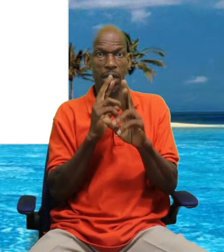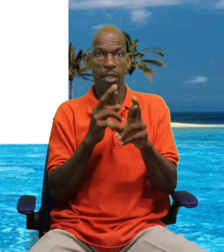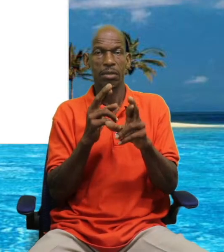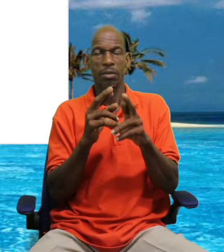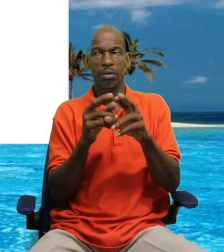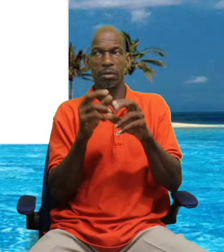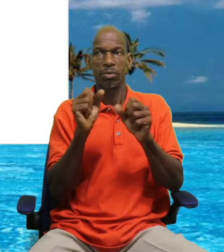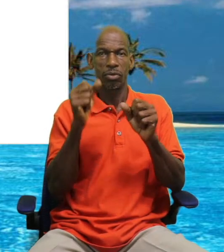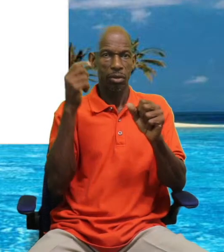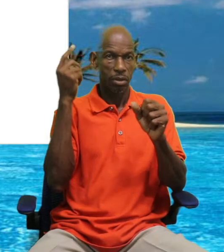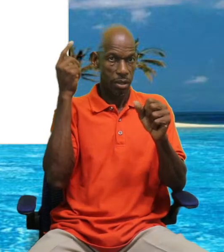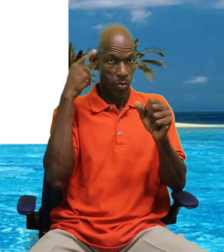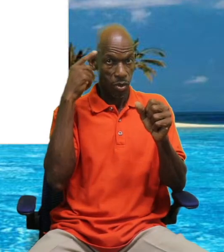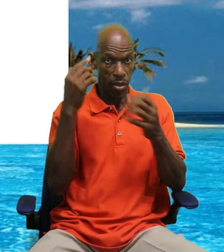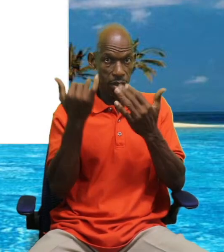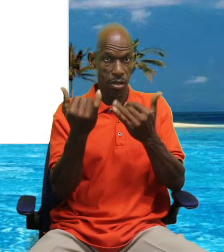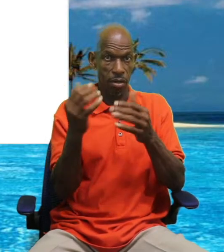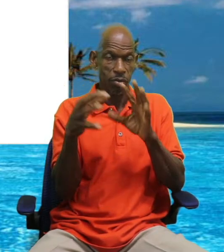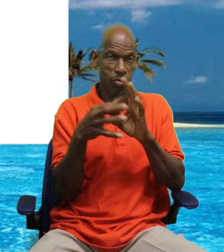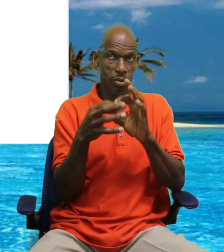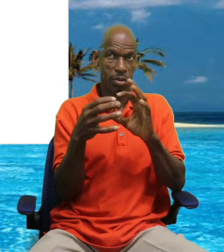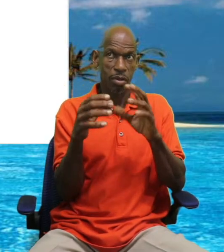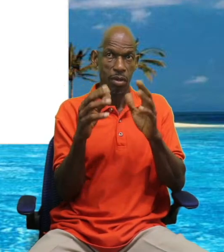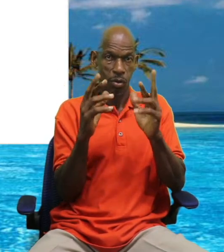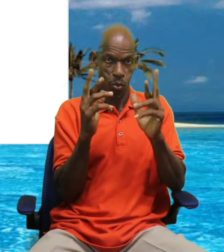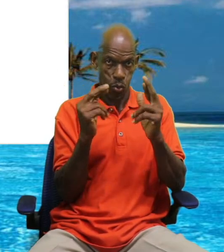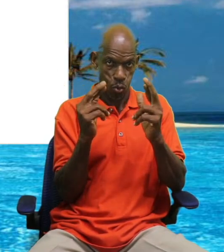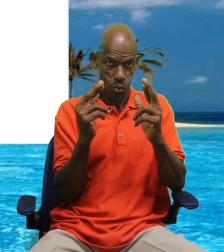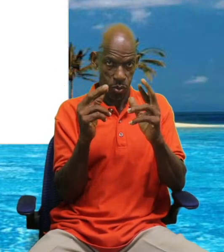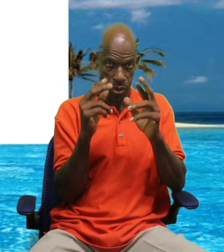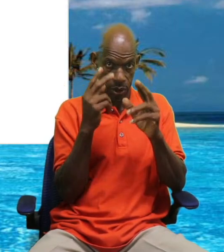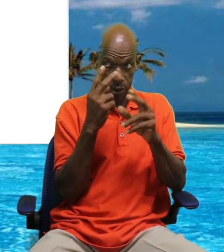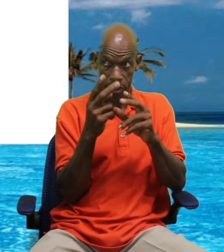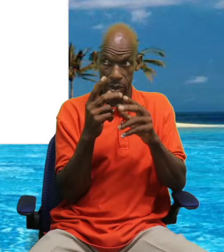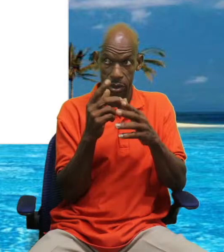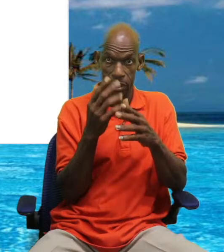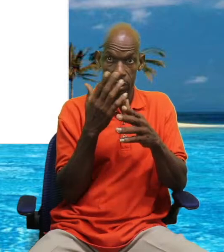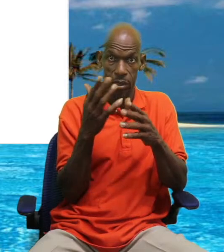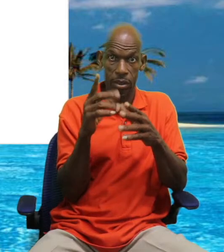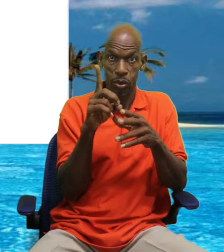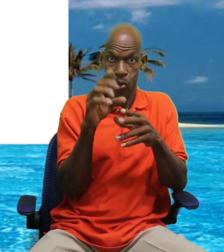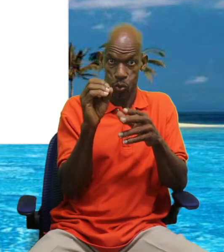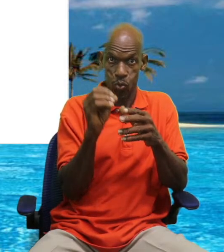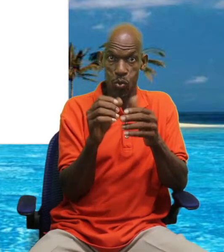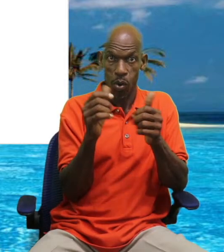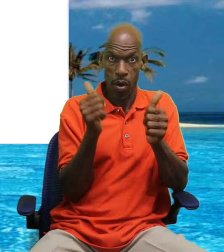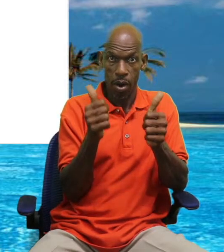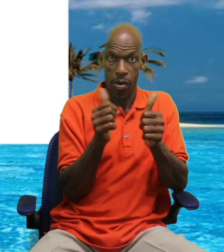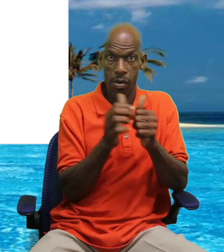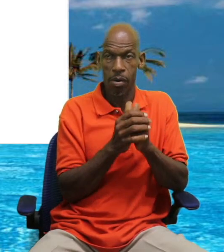on. So I hope you can see what we are doing.